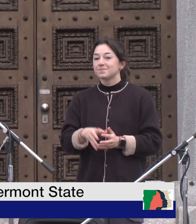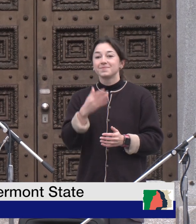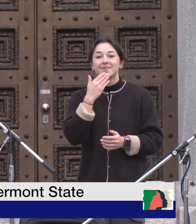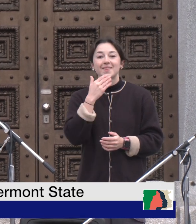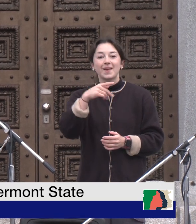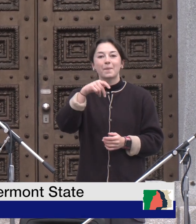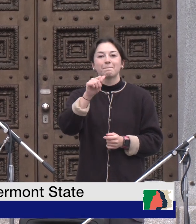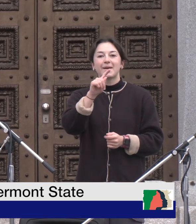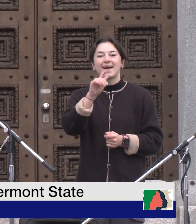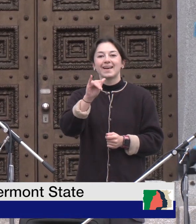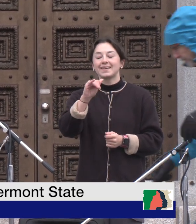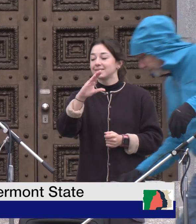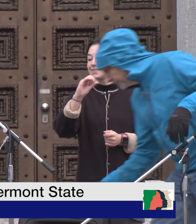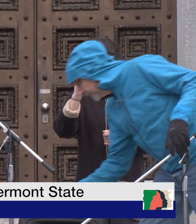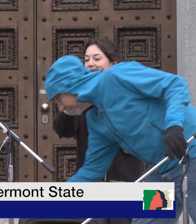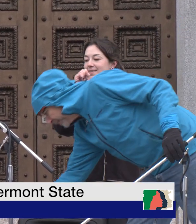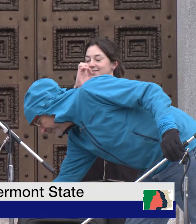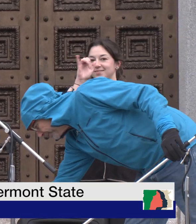Thank you, Patty Casey.